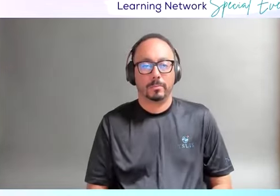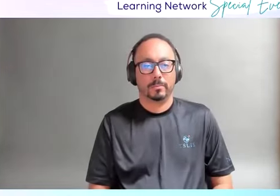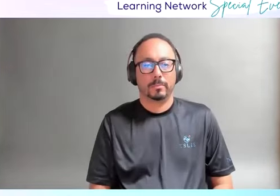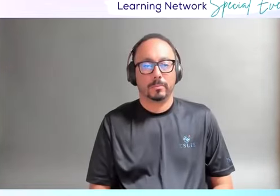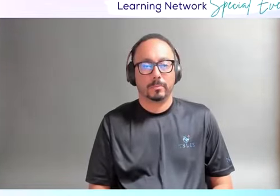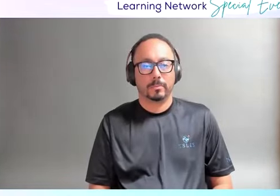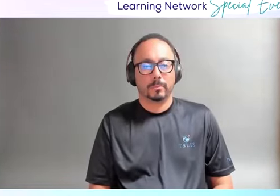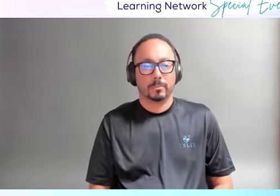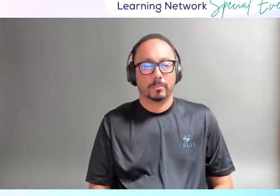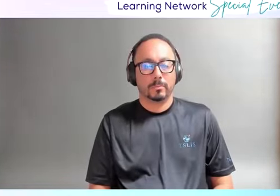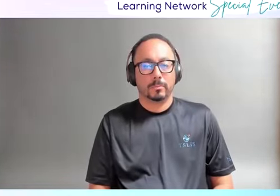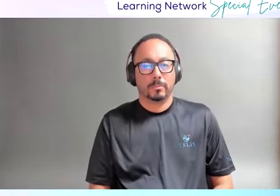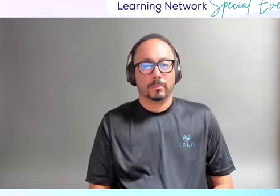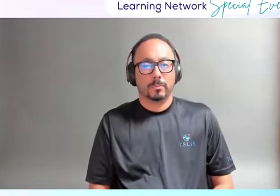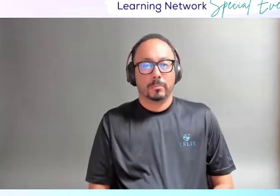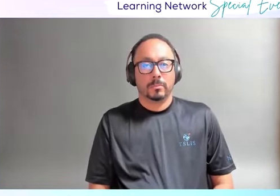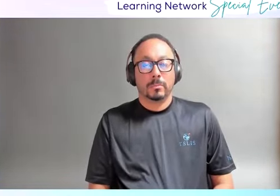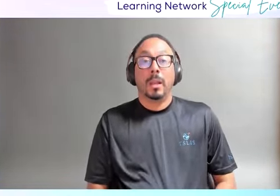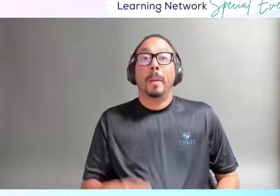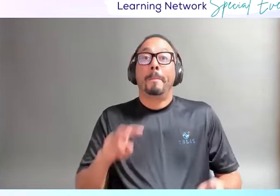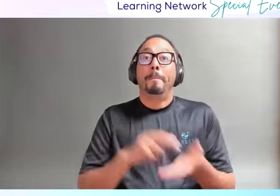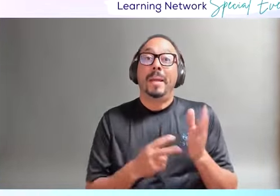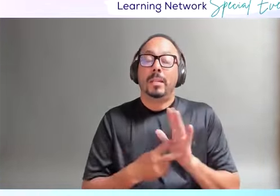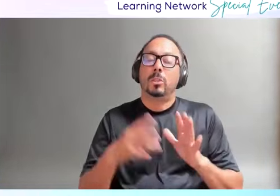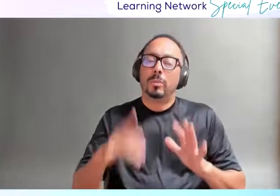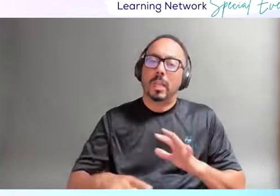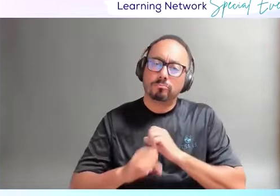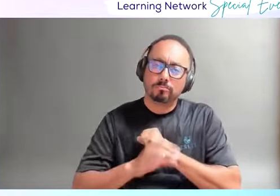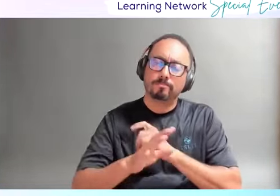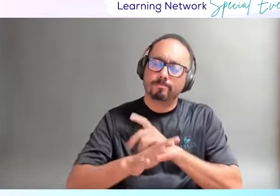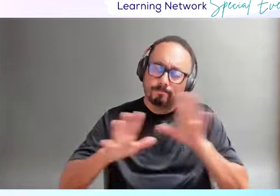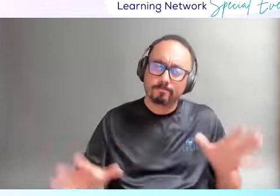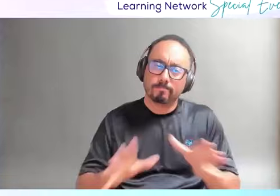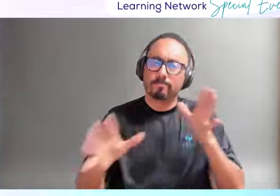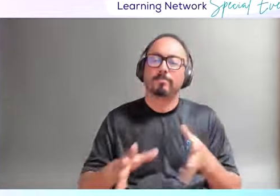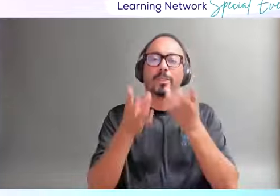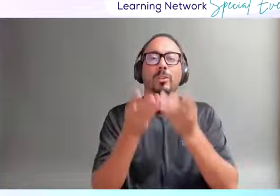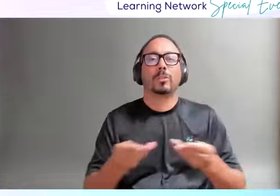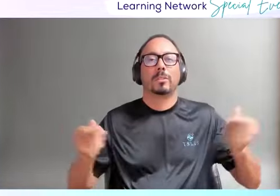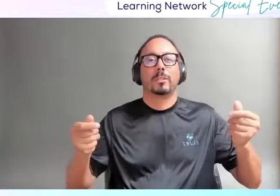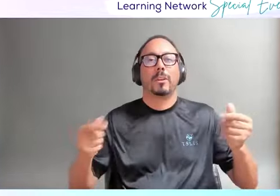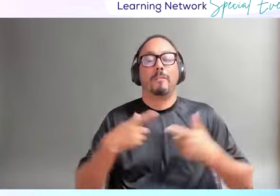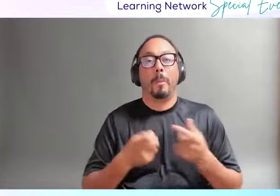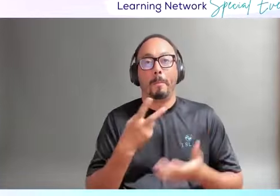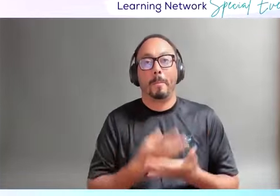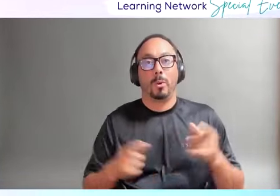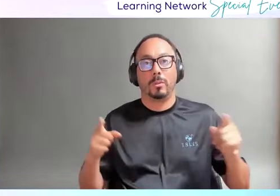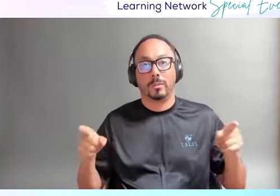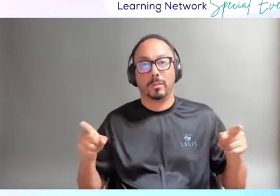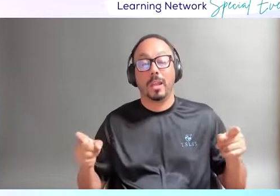that we can promote recovery from both. And as mentioned, the She Recovers, or the recovery movement, is growing in size